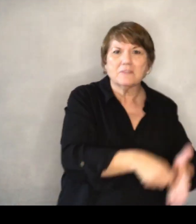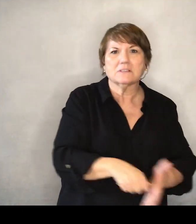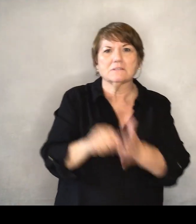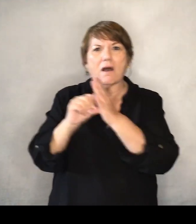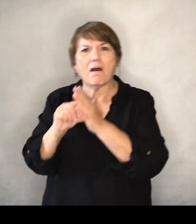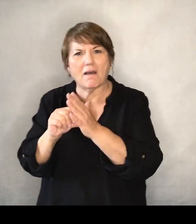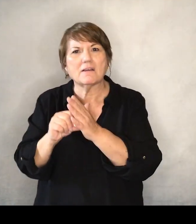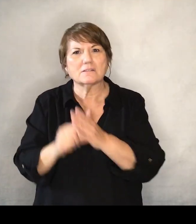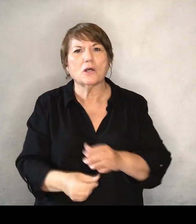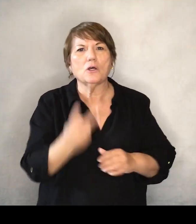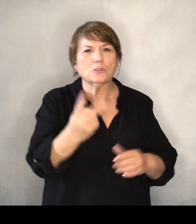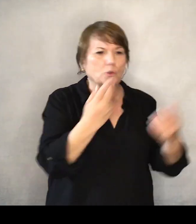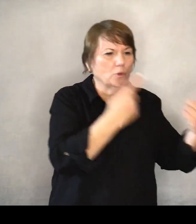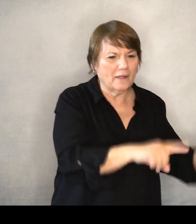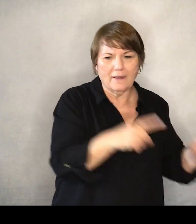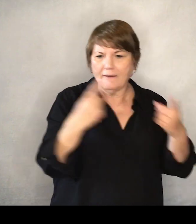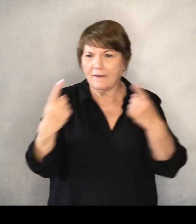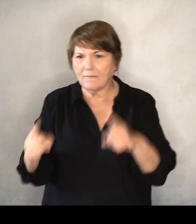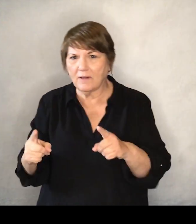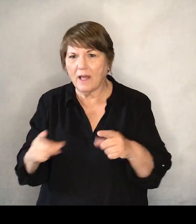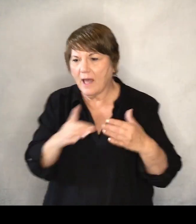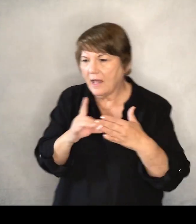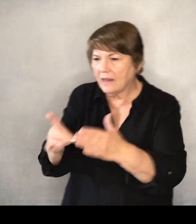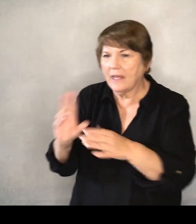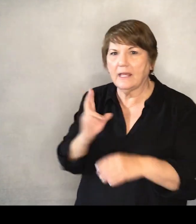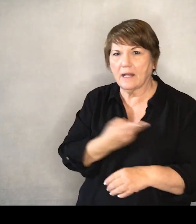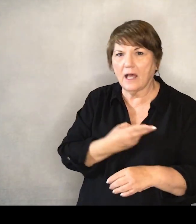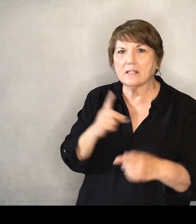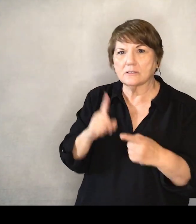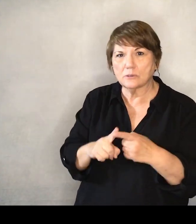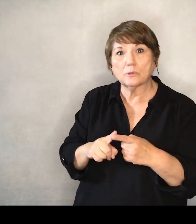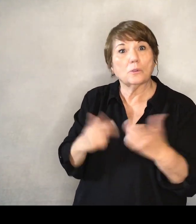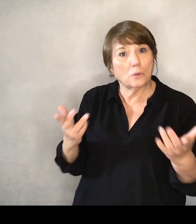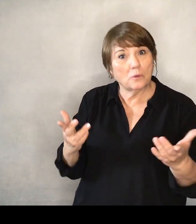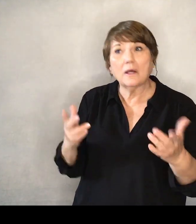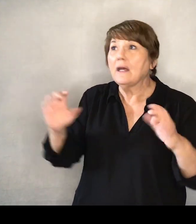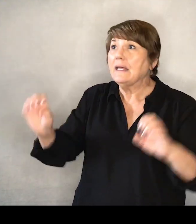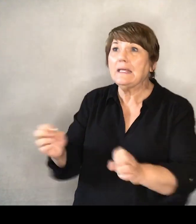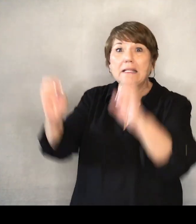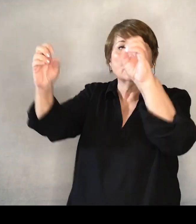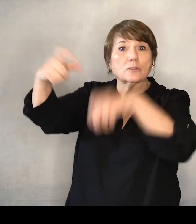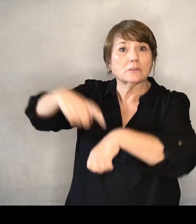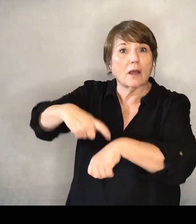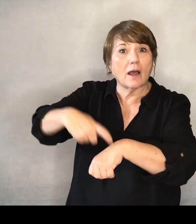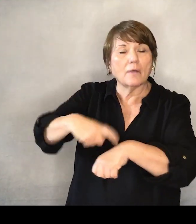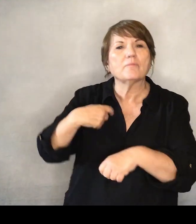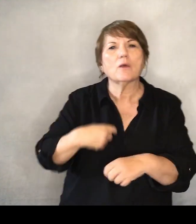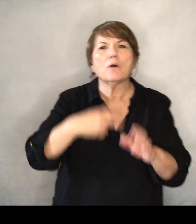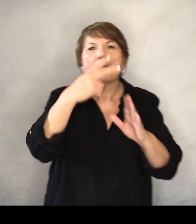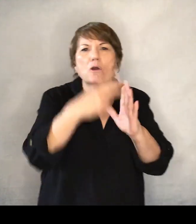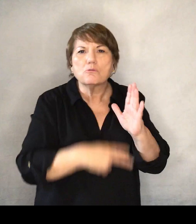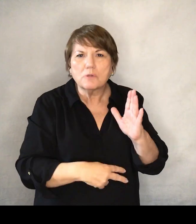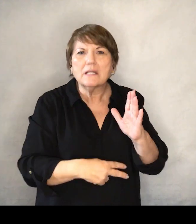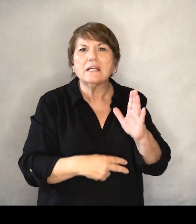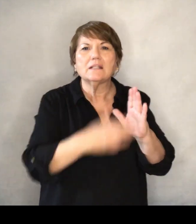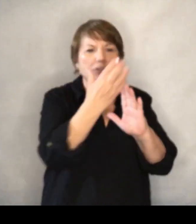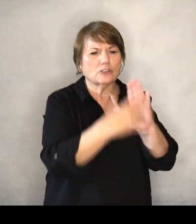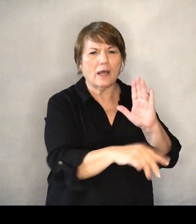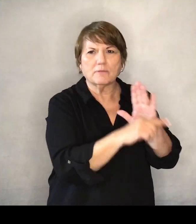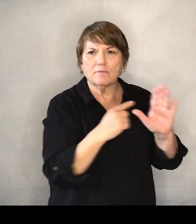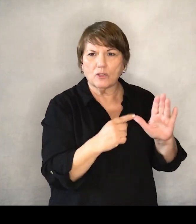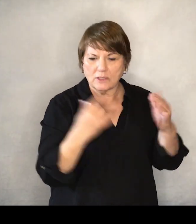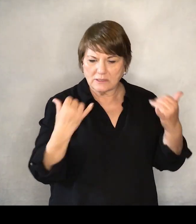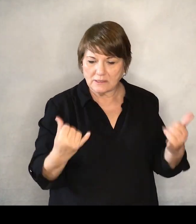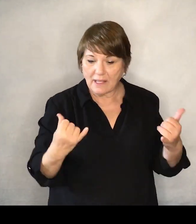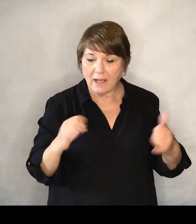significant events that lead us right up to Easter. So we're going to read our scripture now for this morning, and then we can